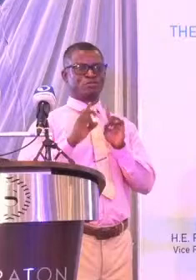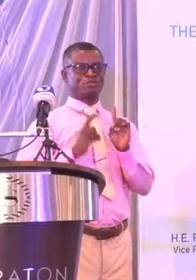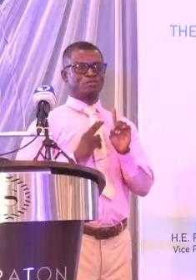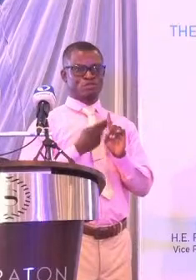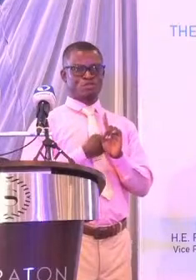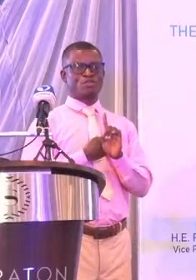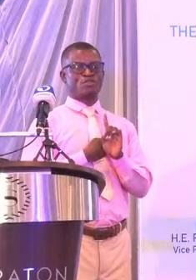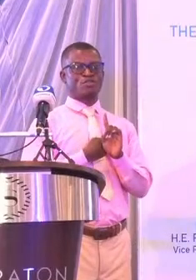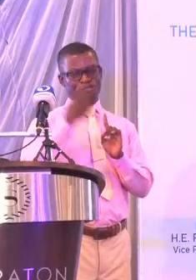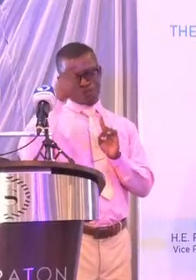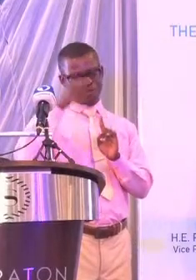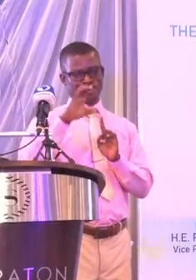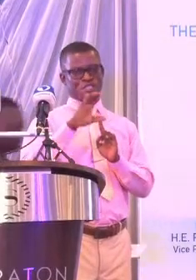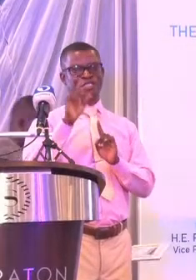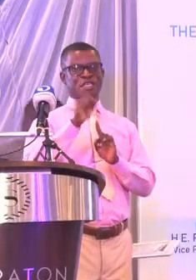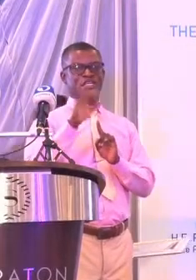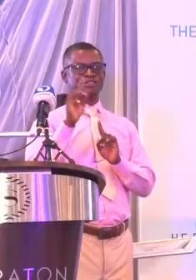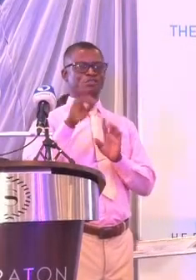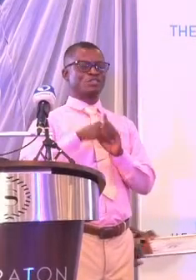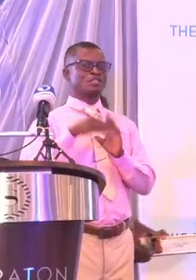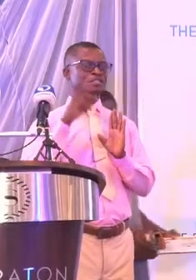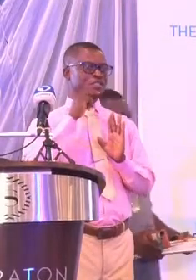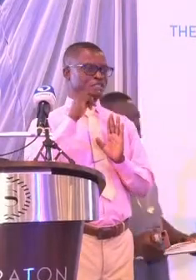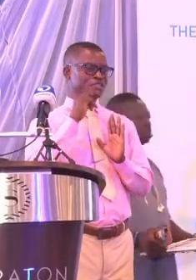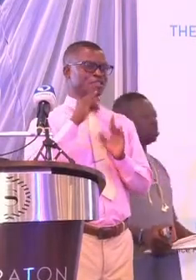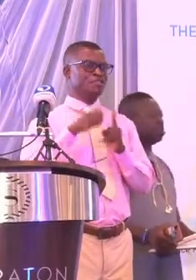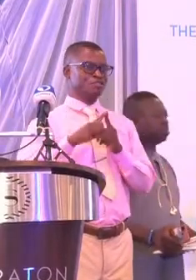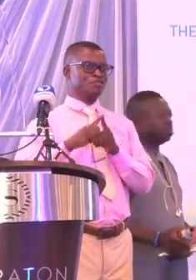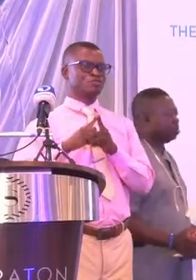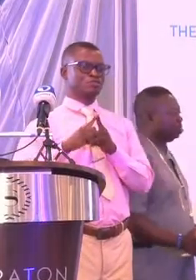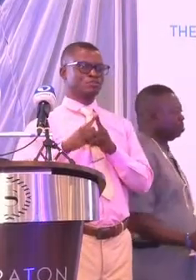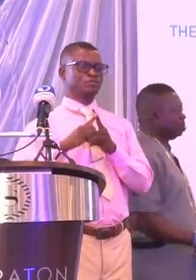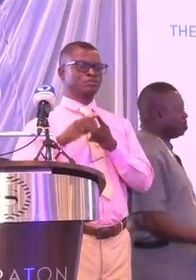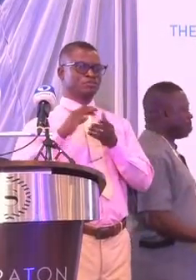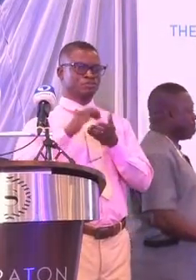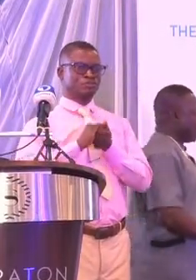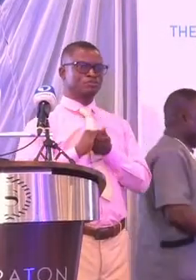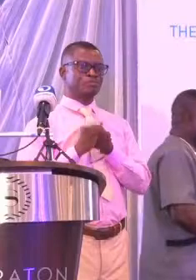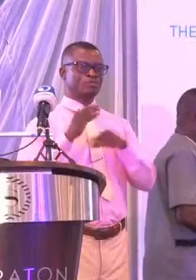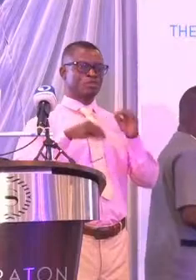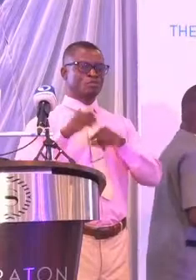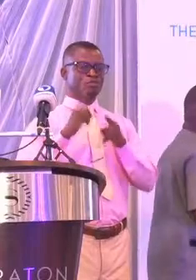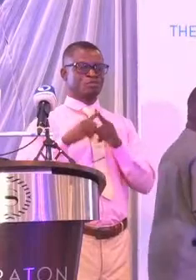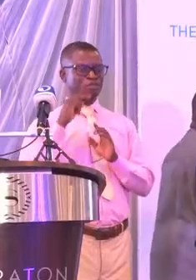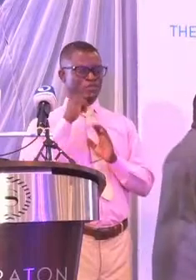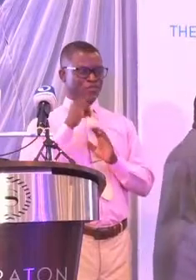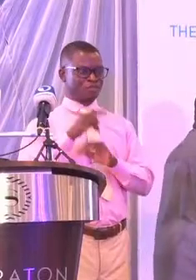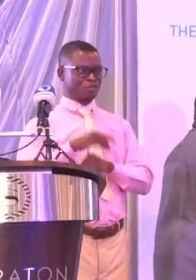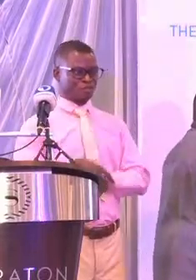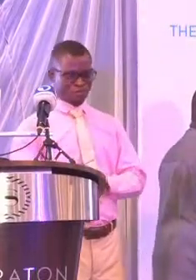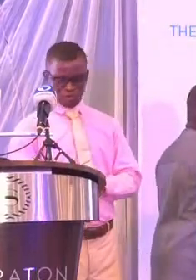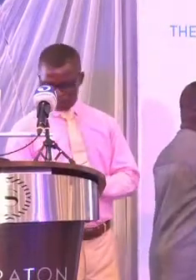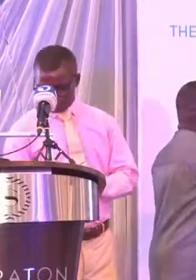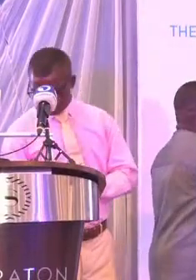for civil society organizations in Nigeria to contribute to the Nigerian response.